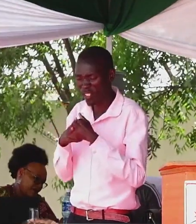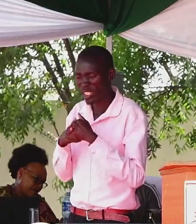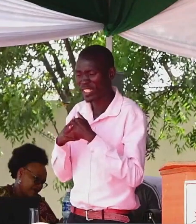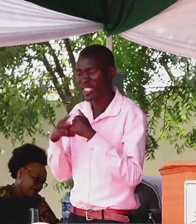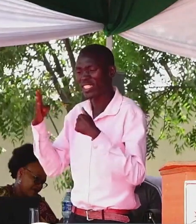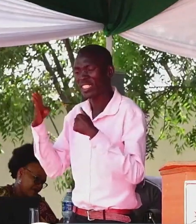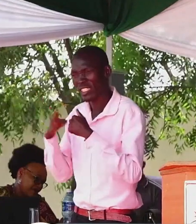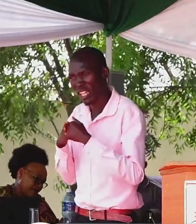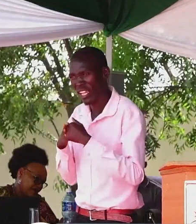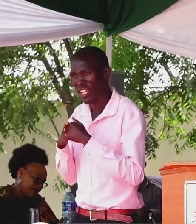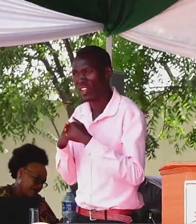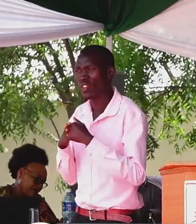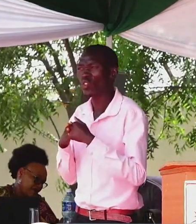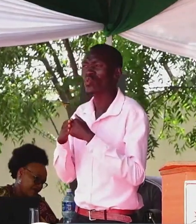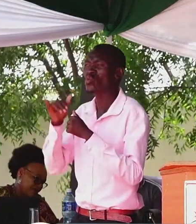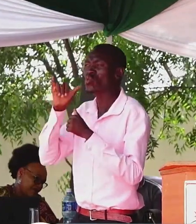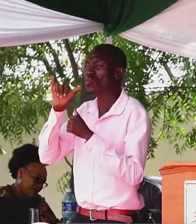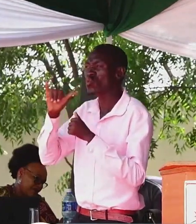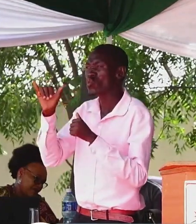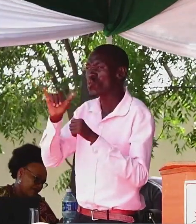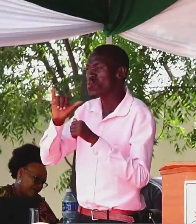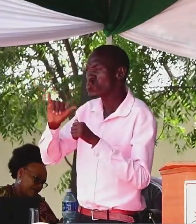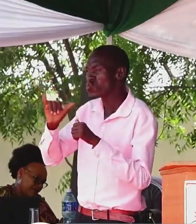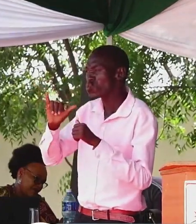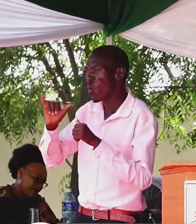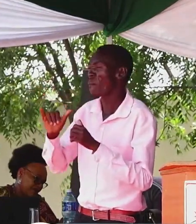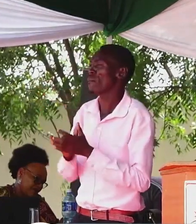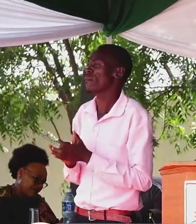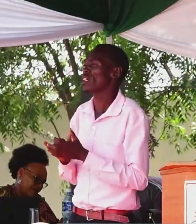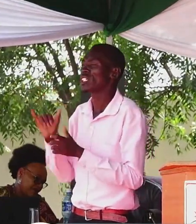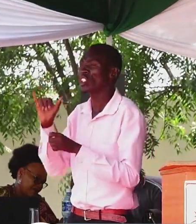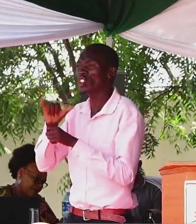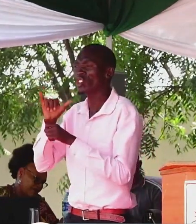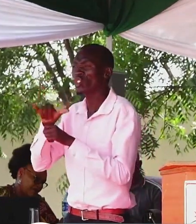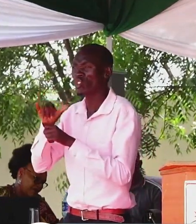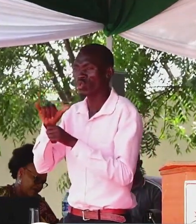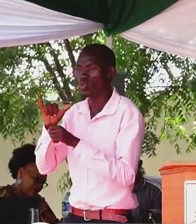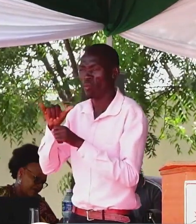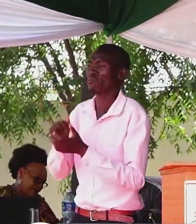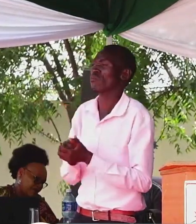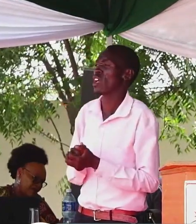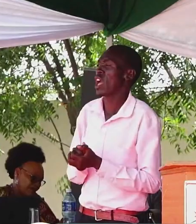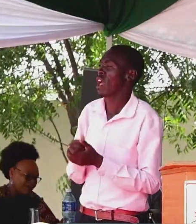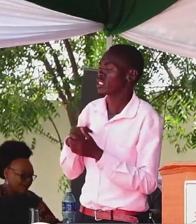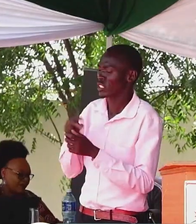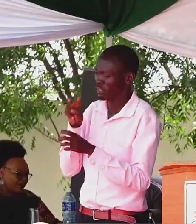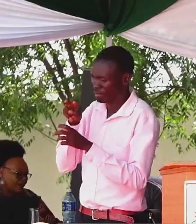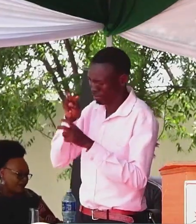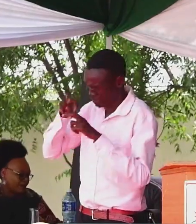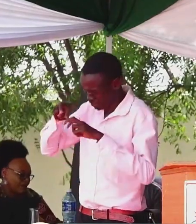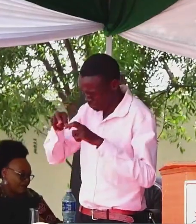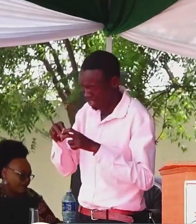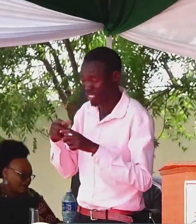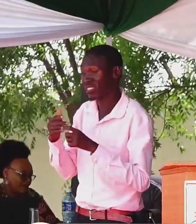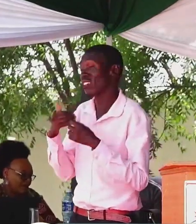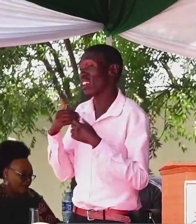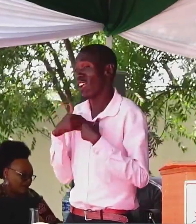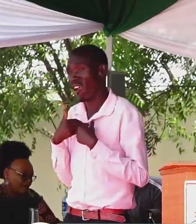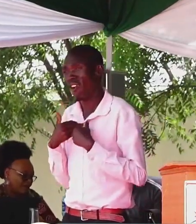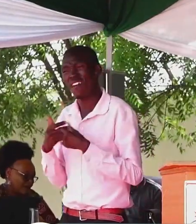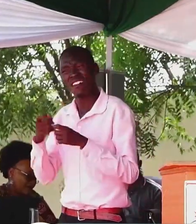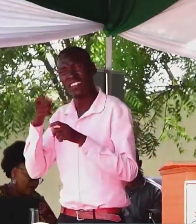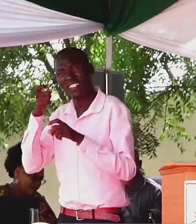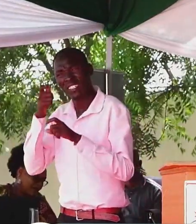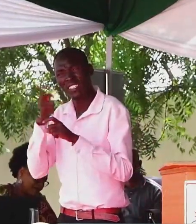479 on YouTube. Following us through, you can go to the YouTube and check. And that gives us a total